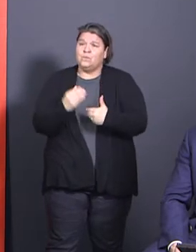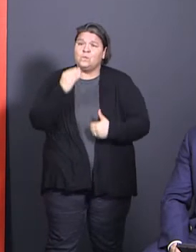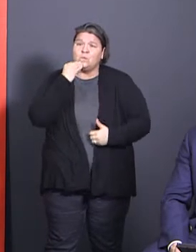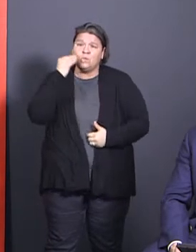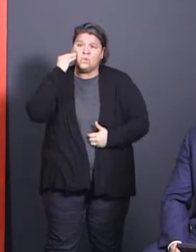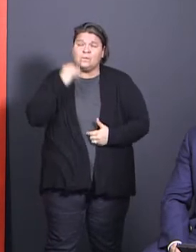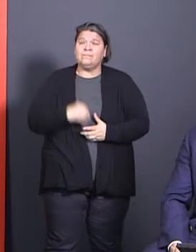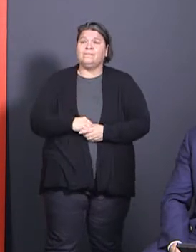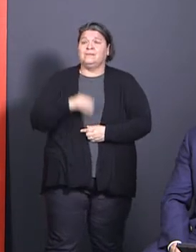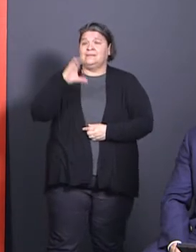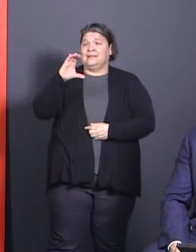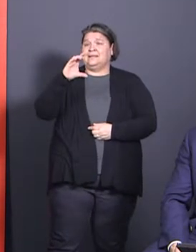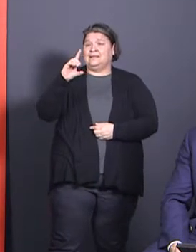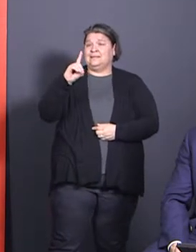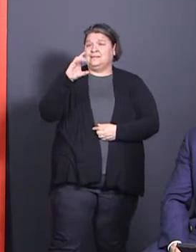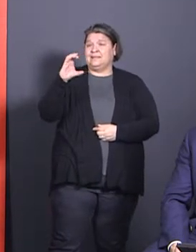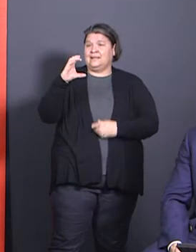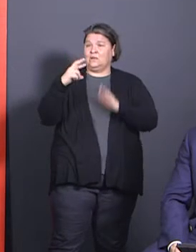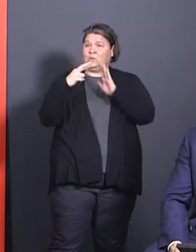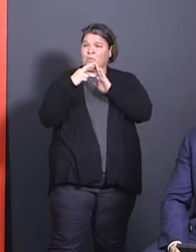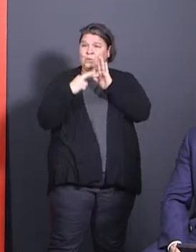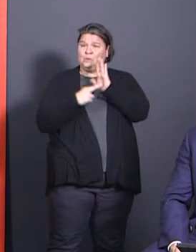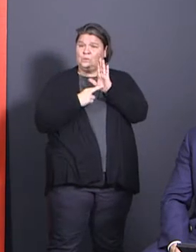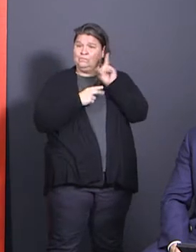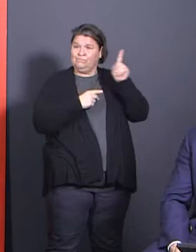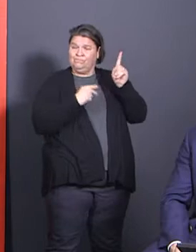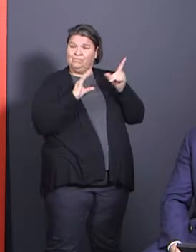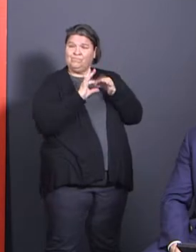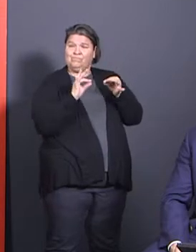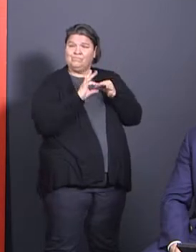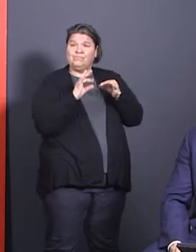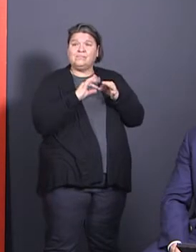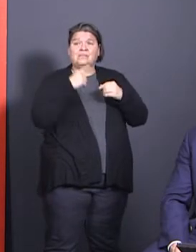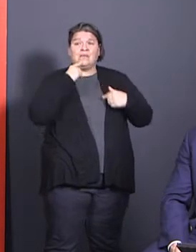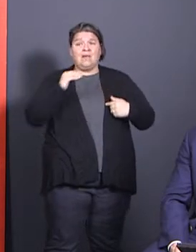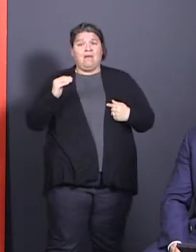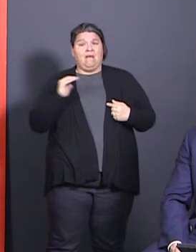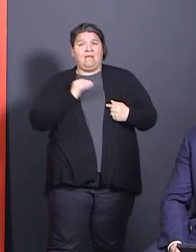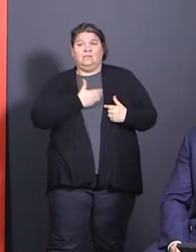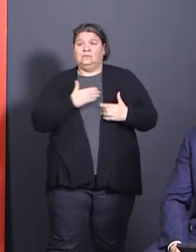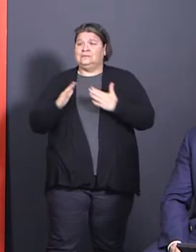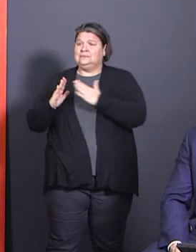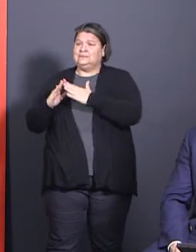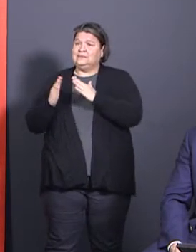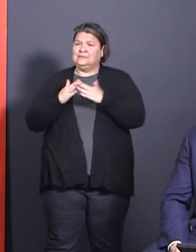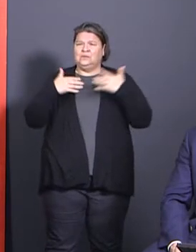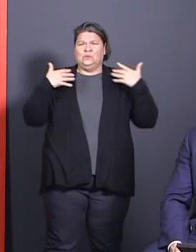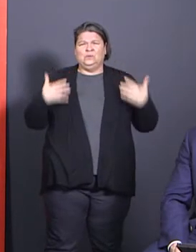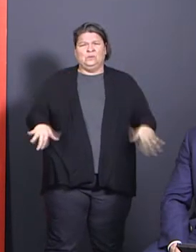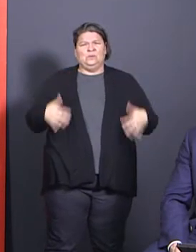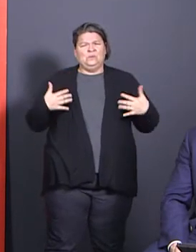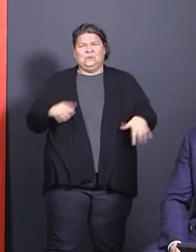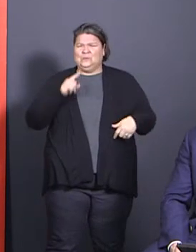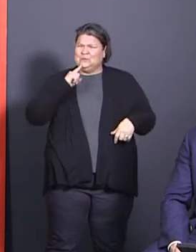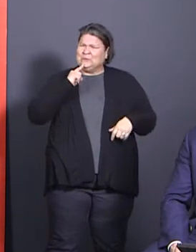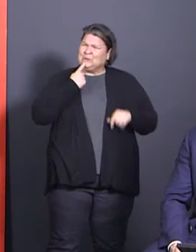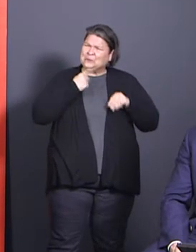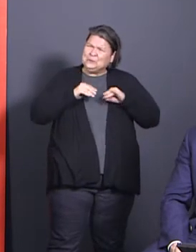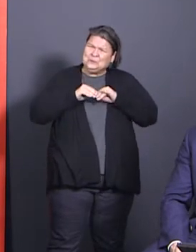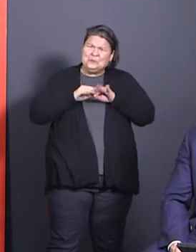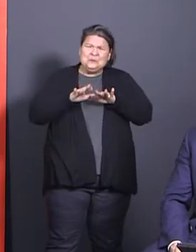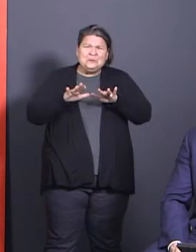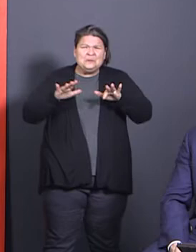County have hit what's called substantial community spread. That means that we're getting this from